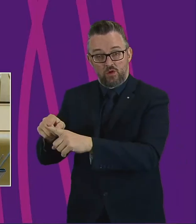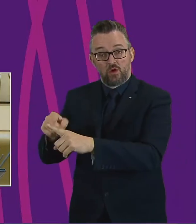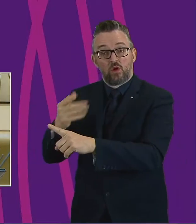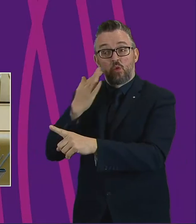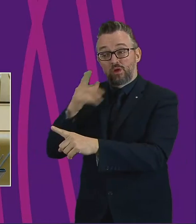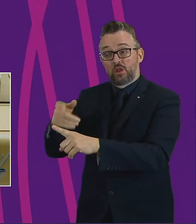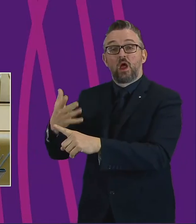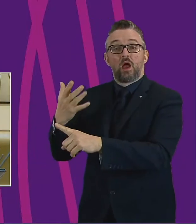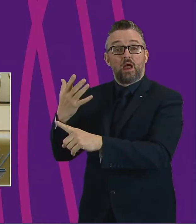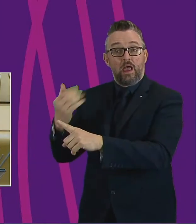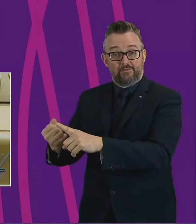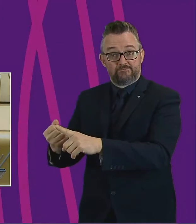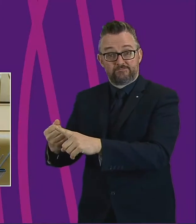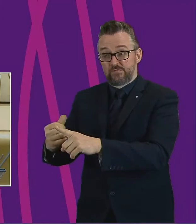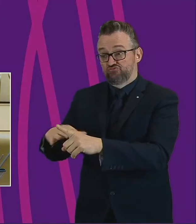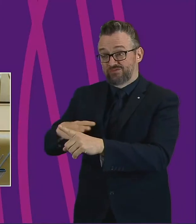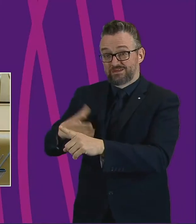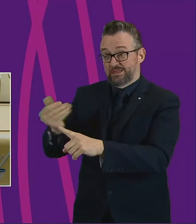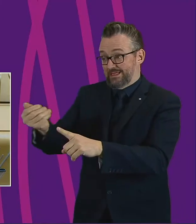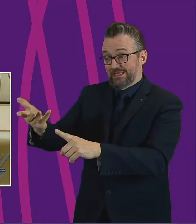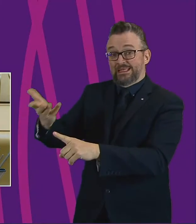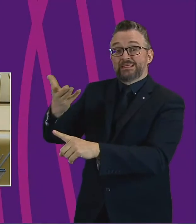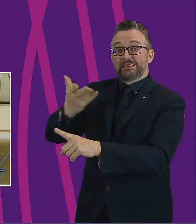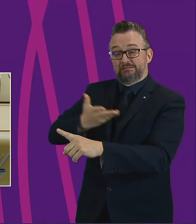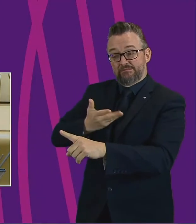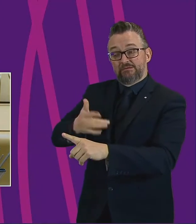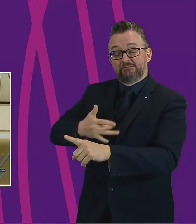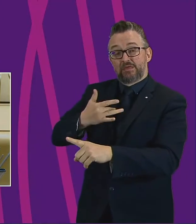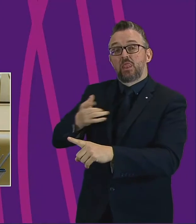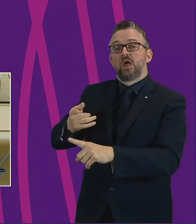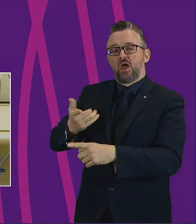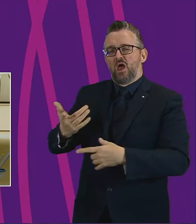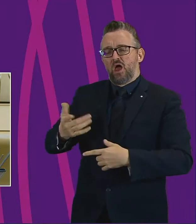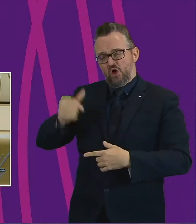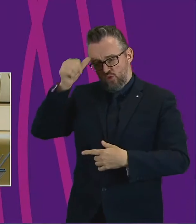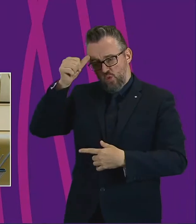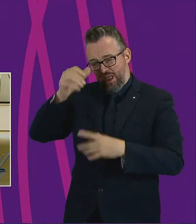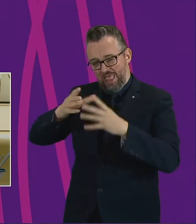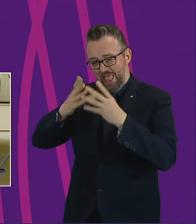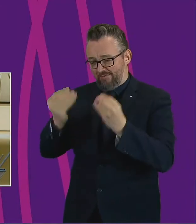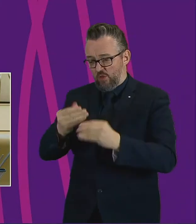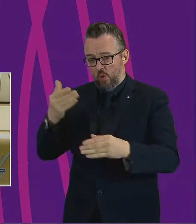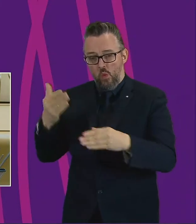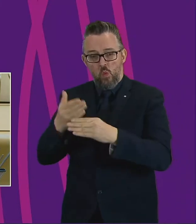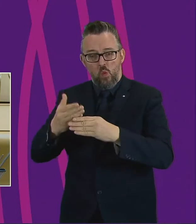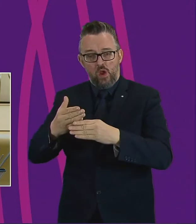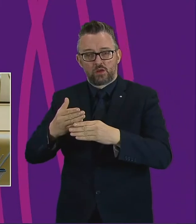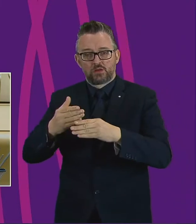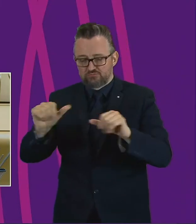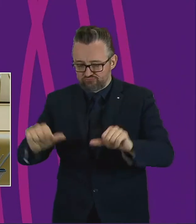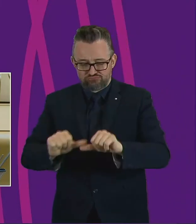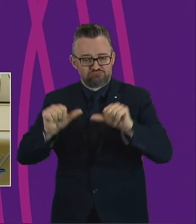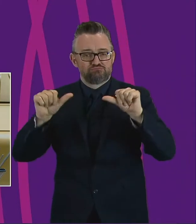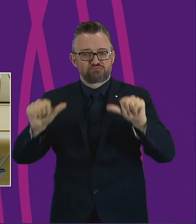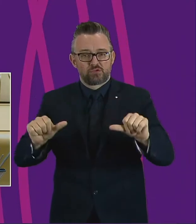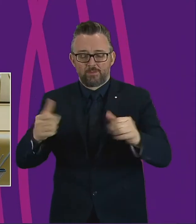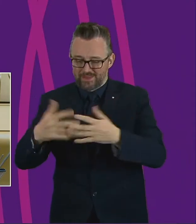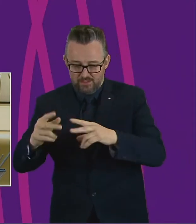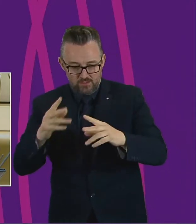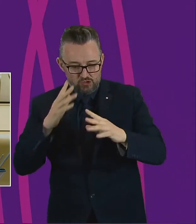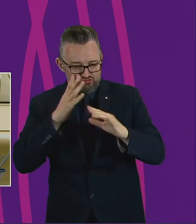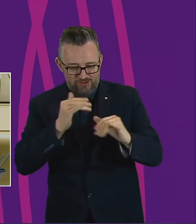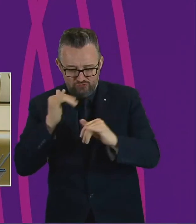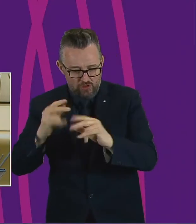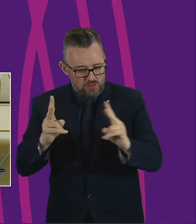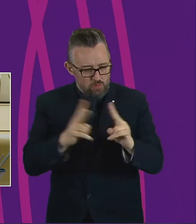soon as they advise me that they are confident that they have completed that work, they have double-checked the